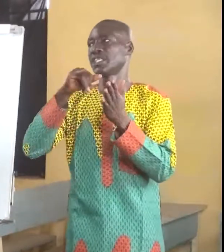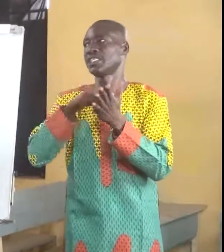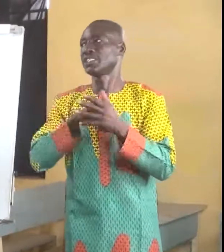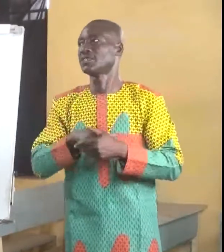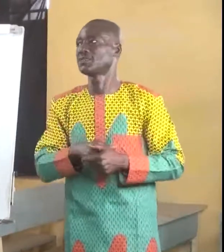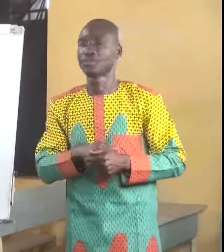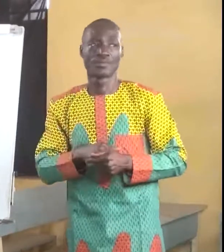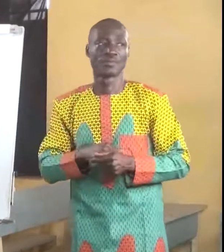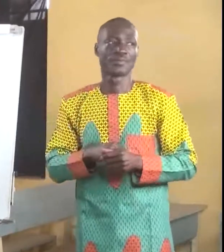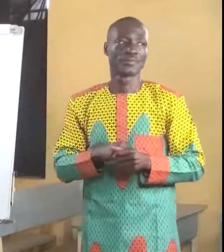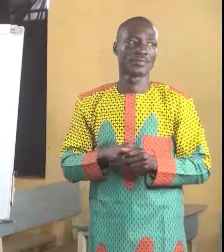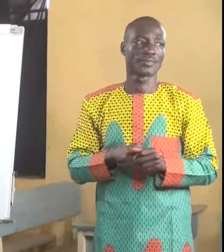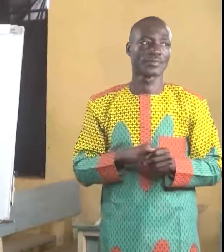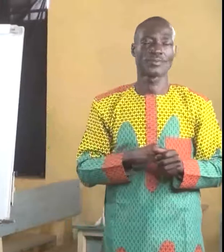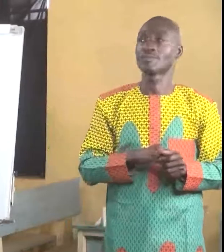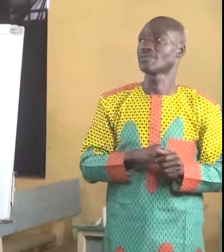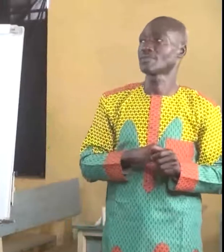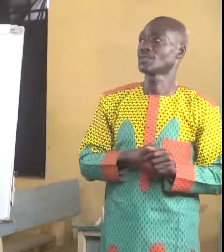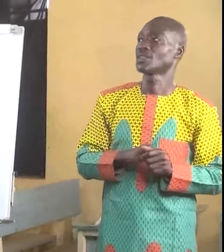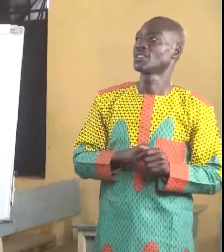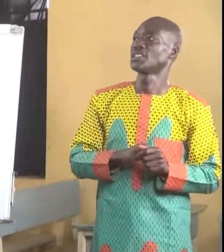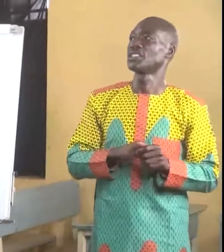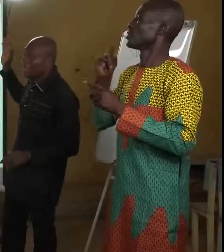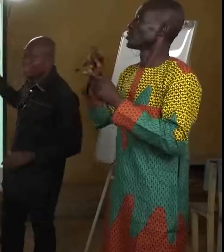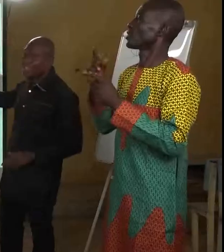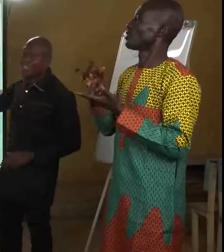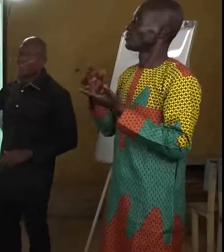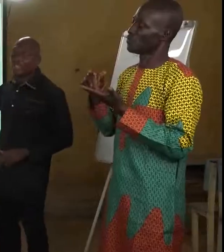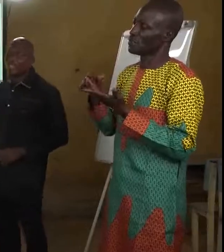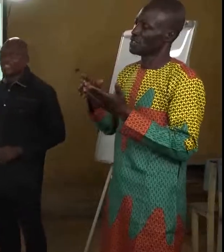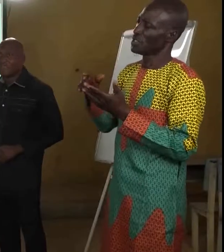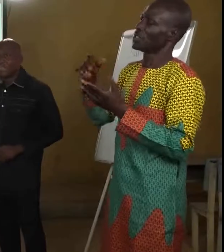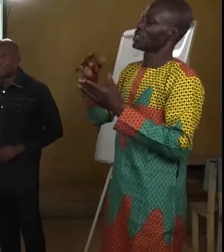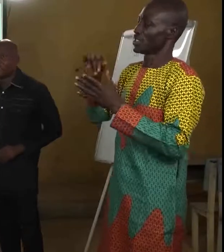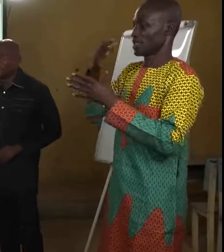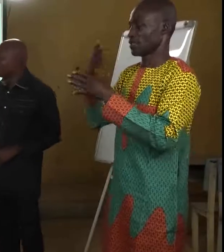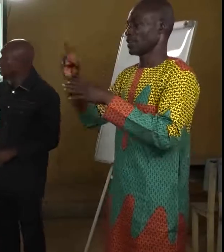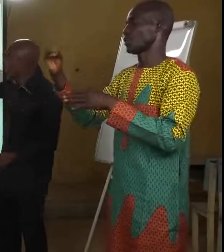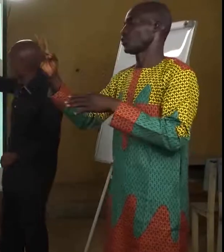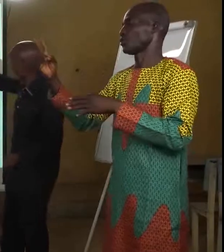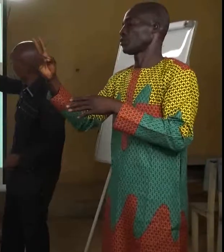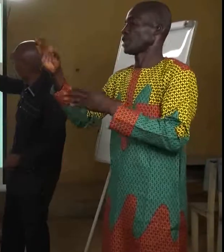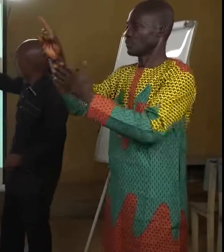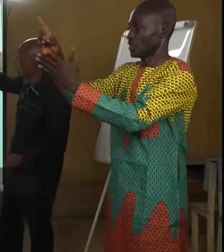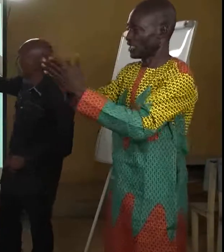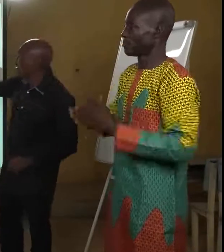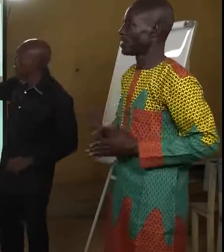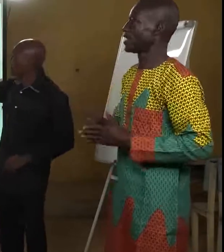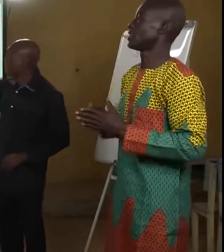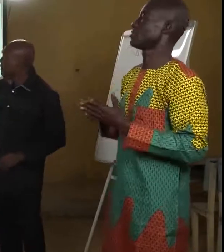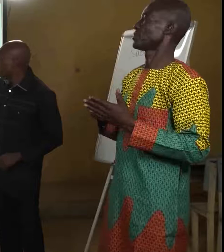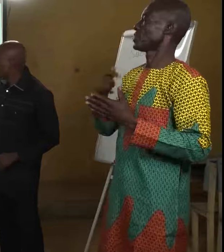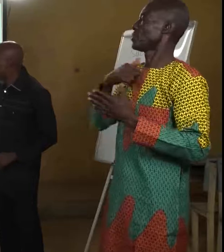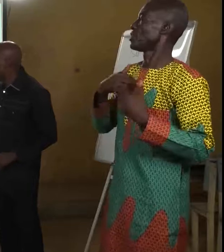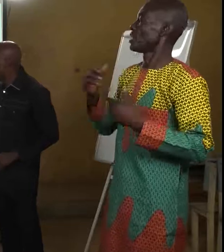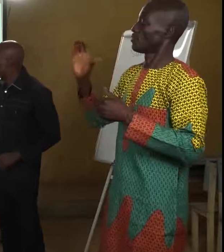make inflation to be very high. We talked about the persistent inflation is divided into following. We have demand pull